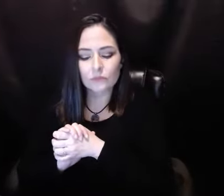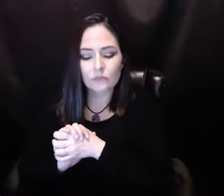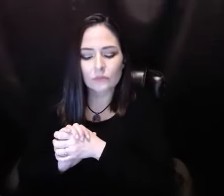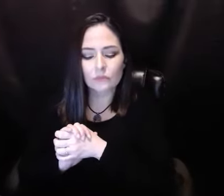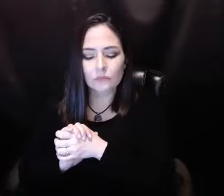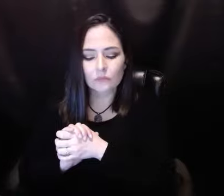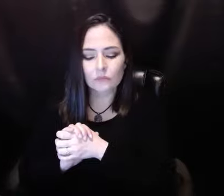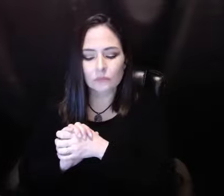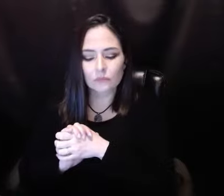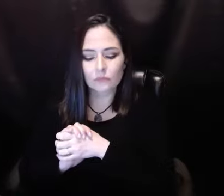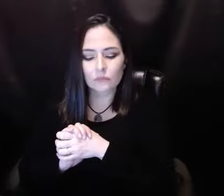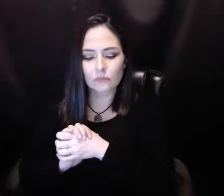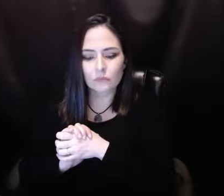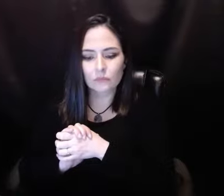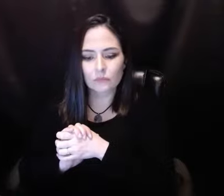He came out of the hospital and I thought